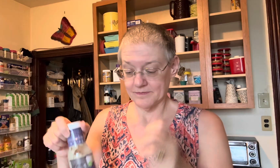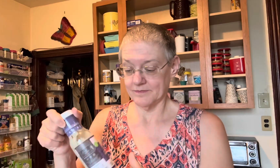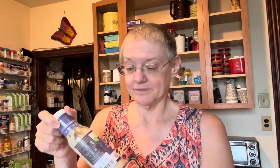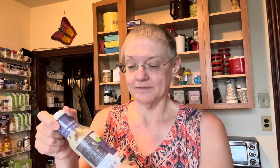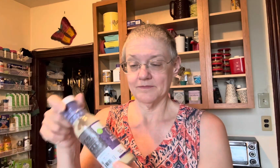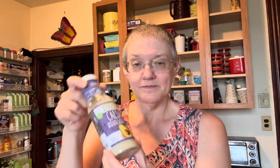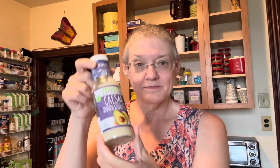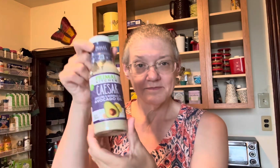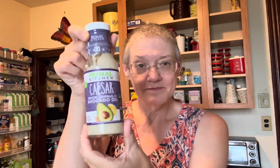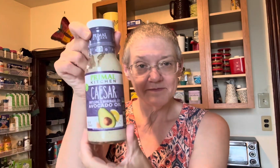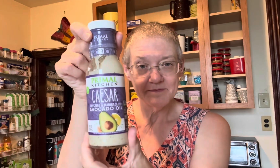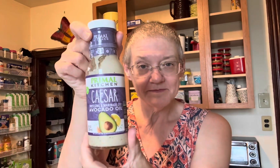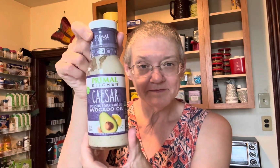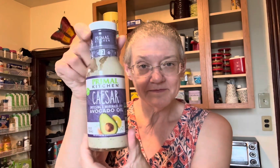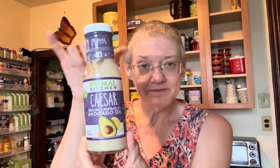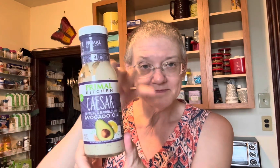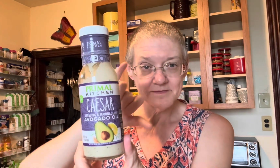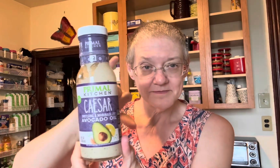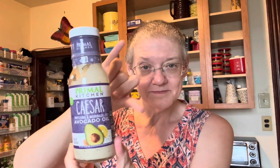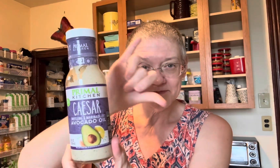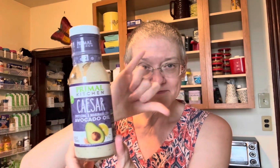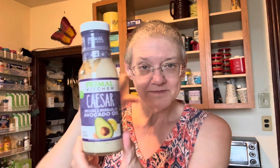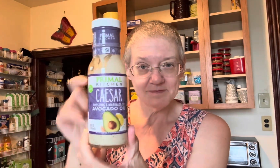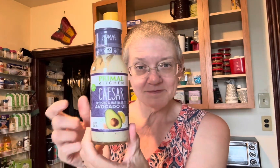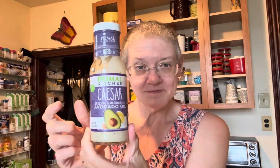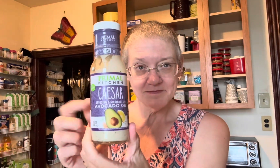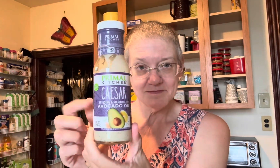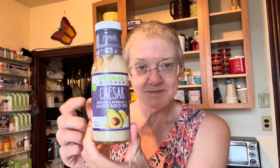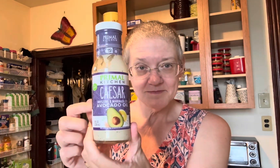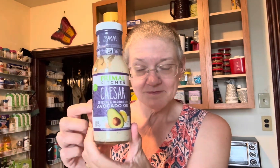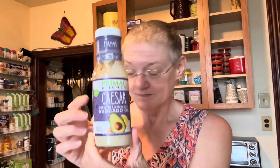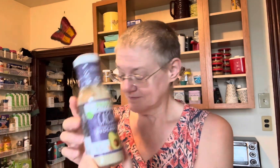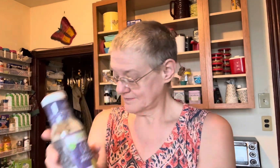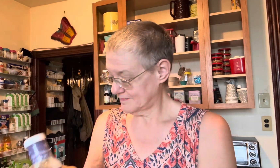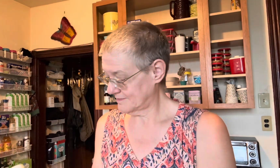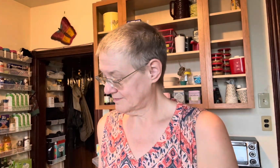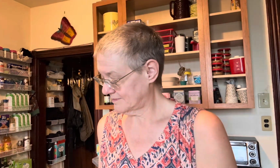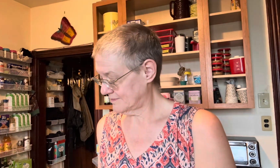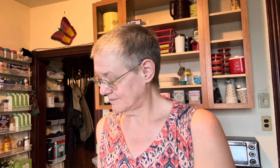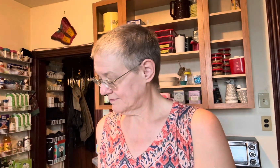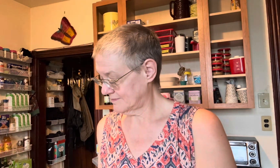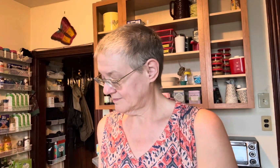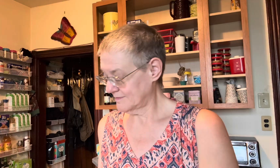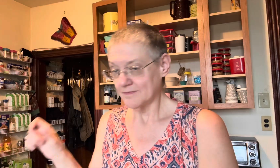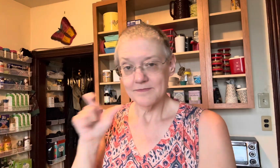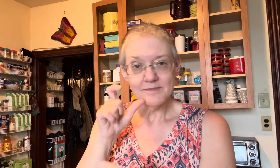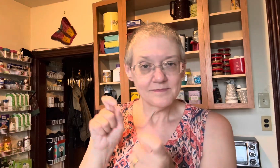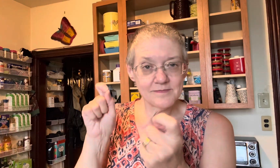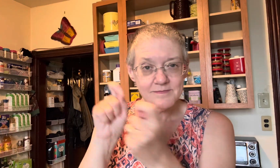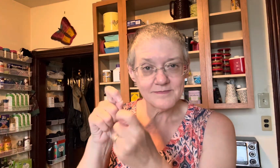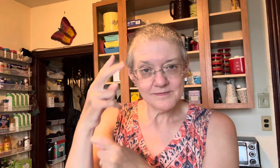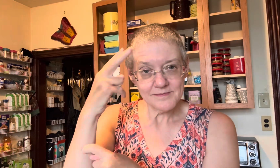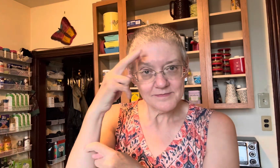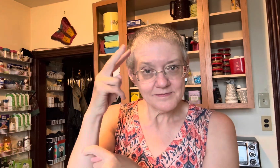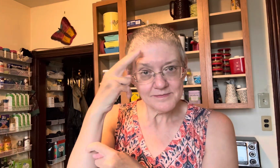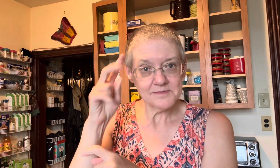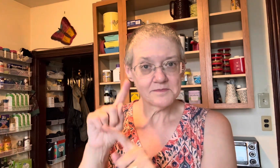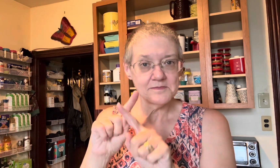We're going to put half a tablespoon of Caesar Primal Kitchen dressing on there. It's not